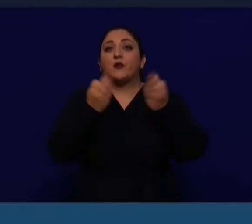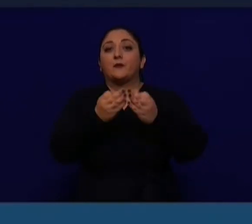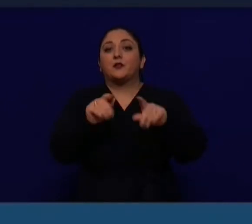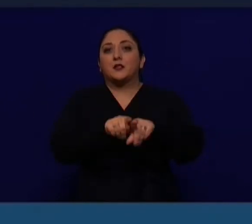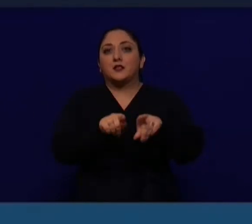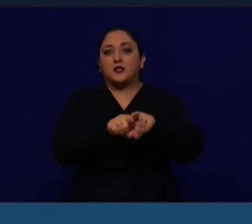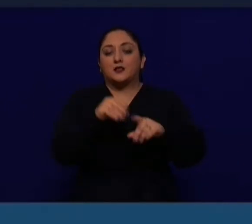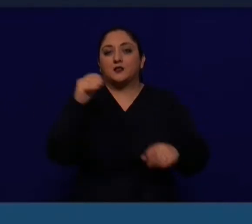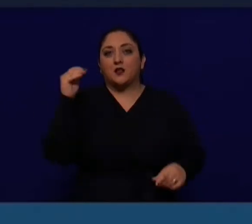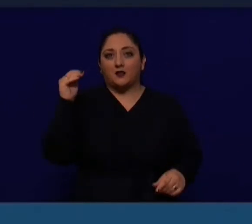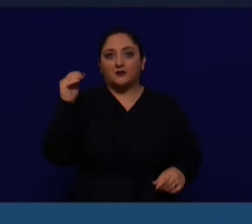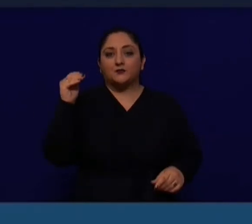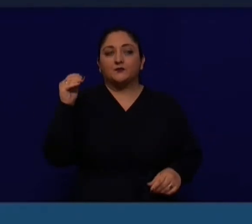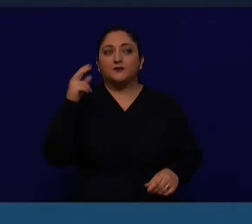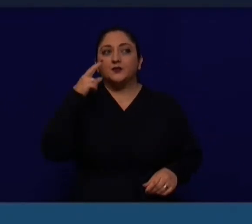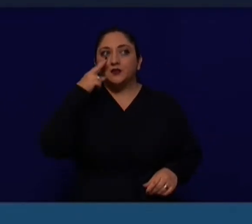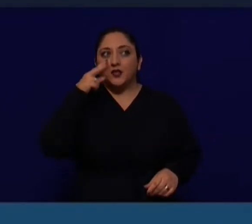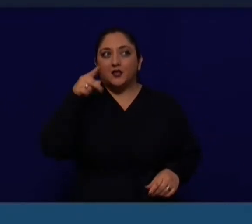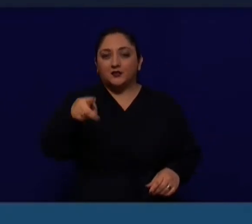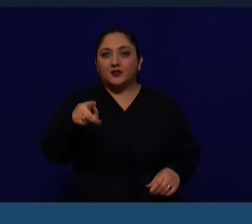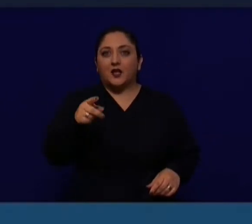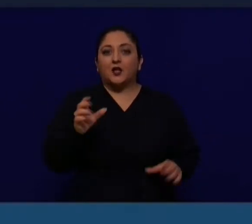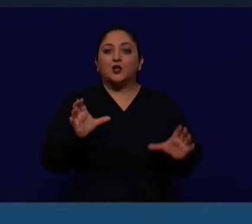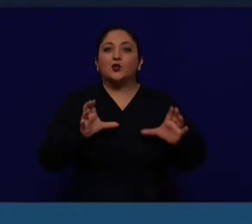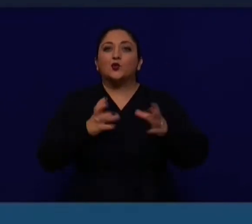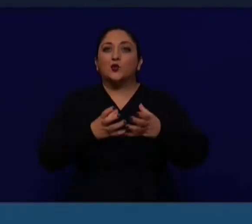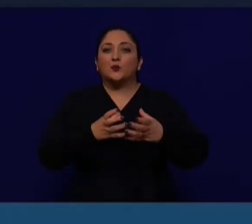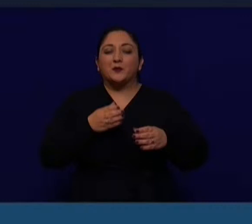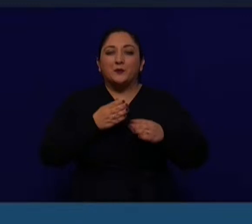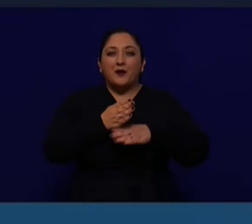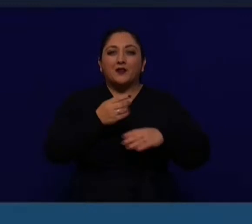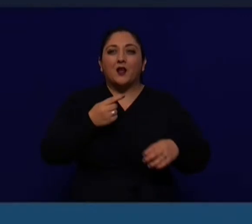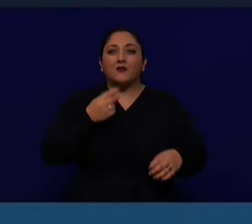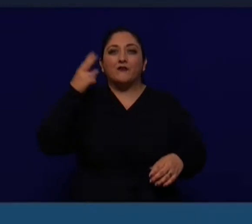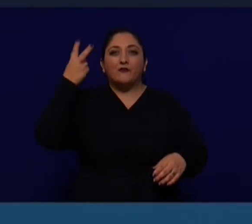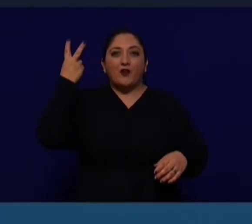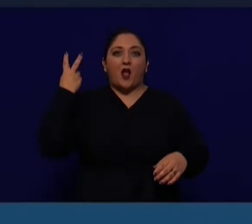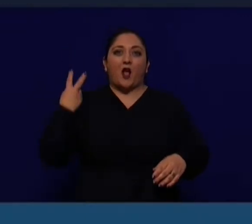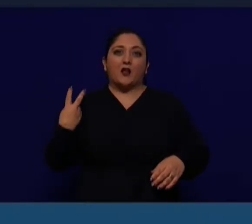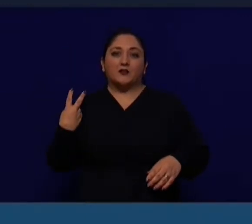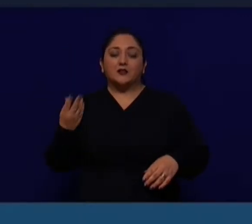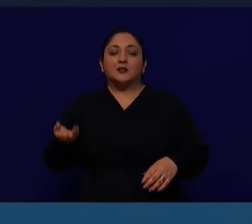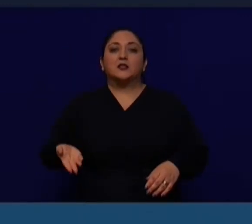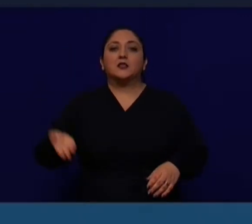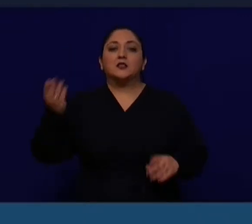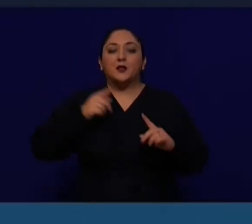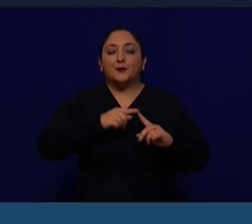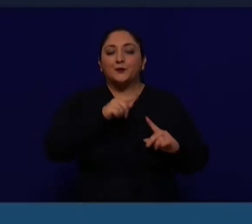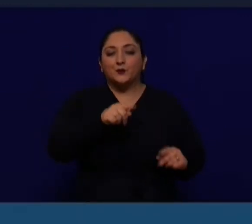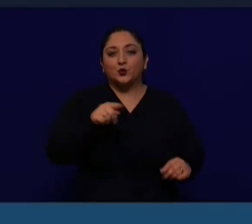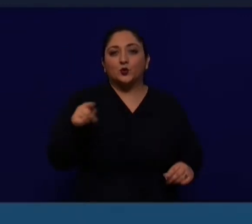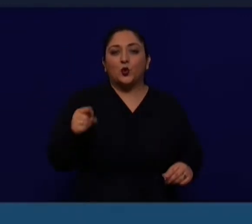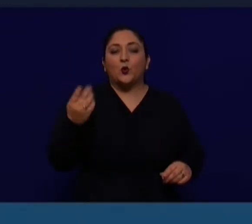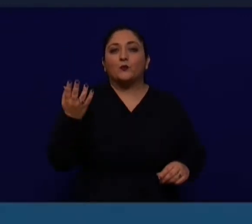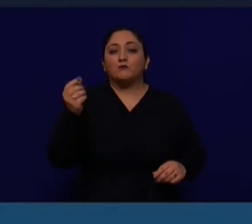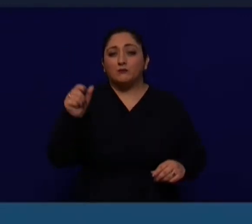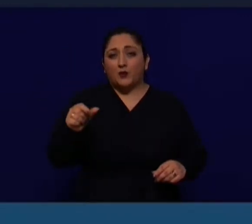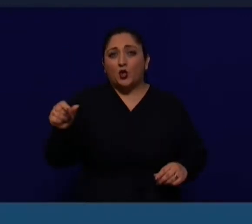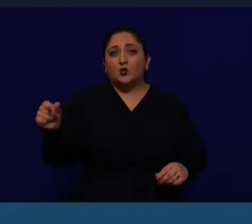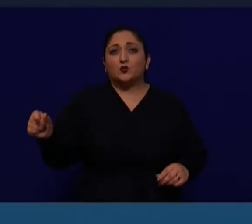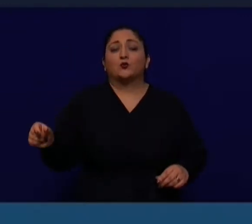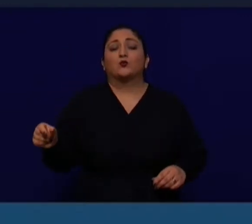li hawnhekk qegħdin naraw din l-istampa mill-bidu ta' frar x'qed jiġri, maġġor parti tagħhom il-każijiet dawn